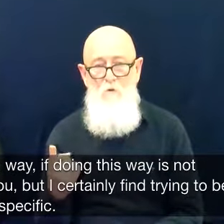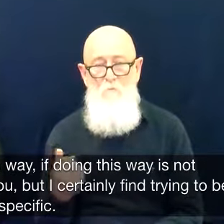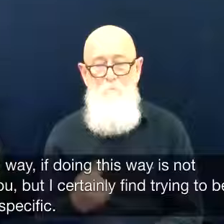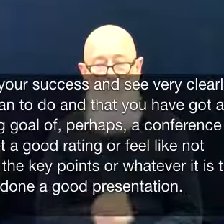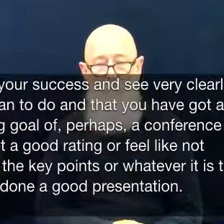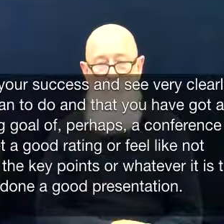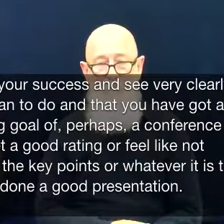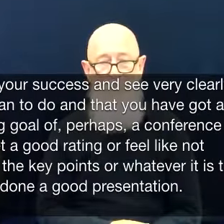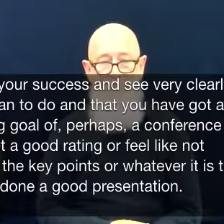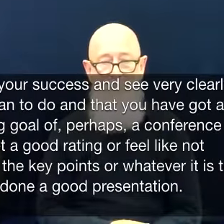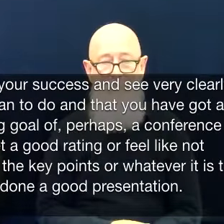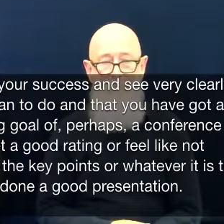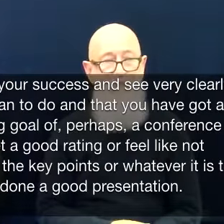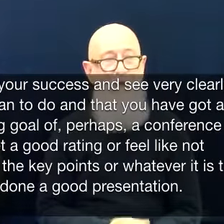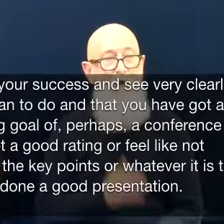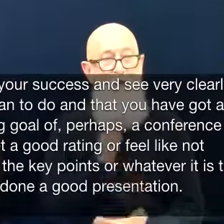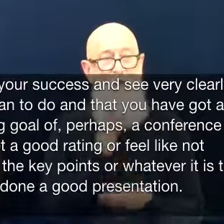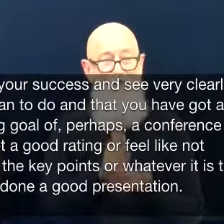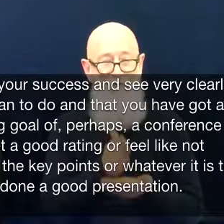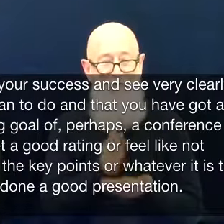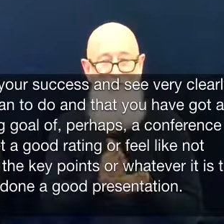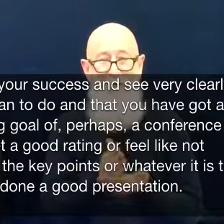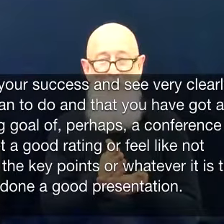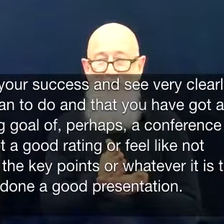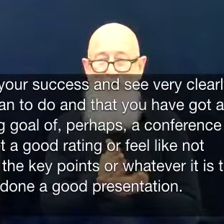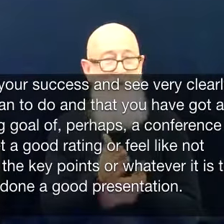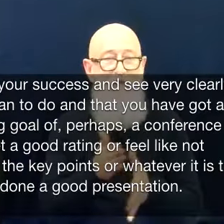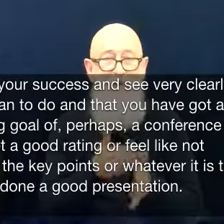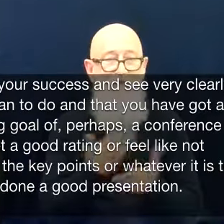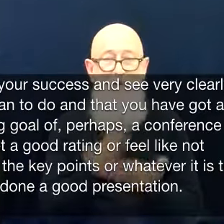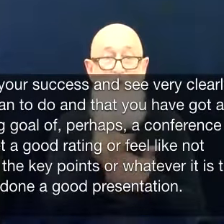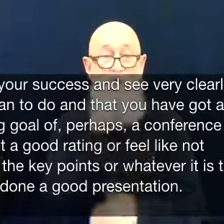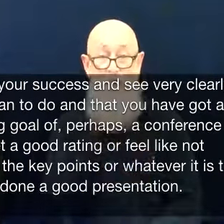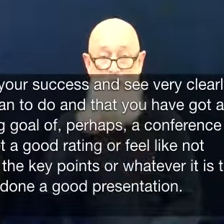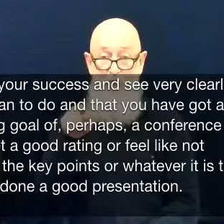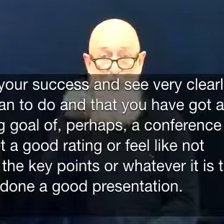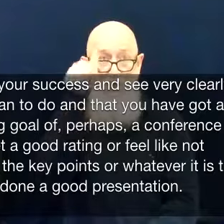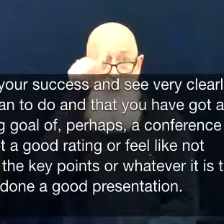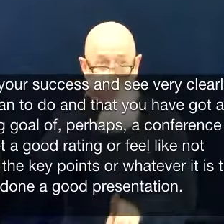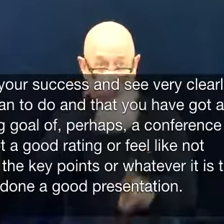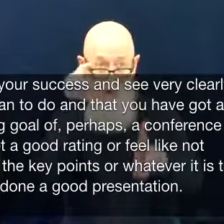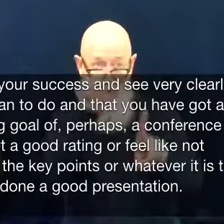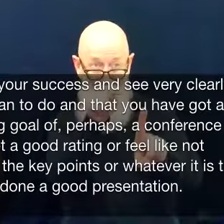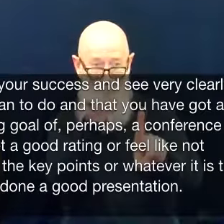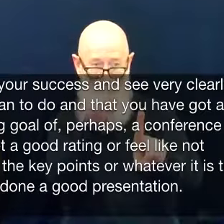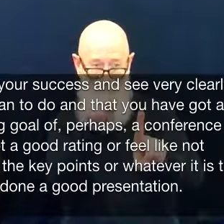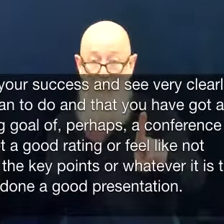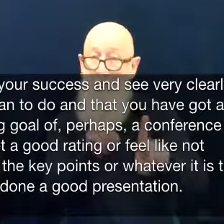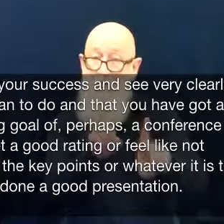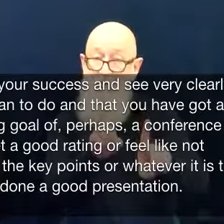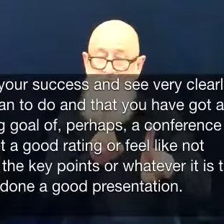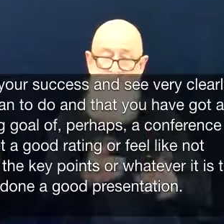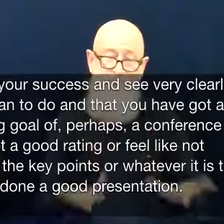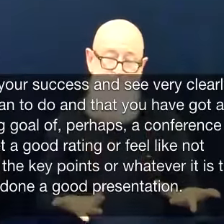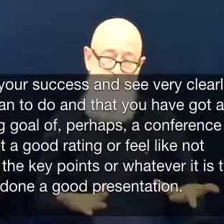presentation. It really comes back to you knowing what it is that you're going for and what that will look like. So